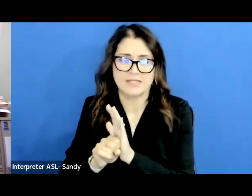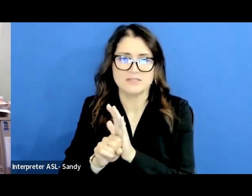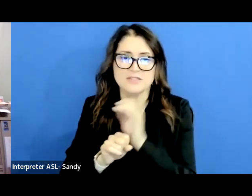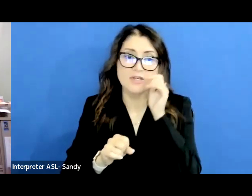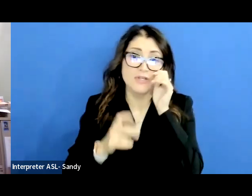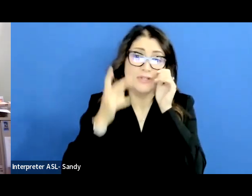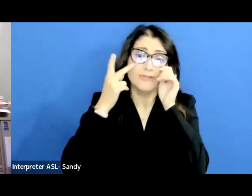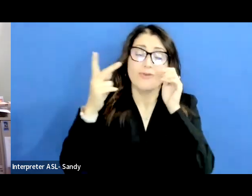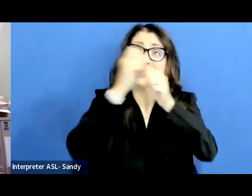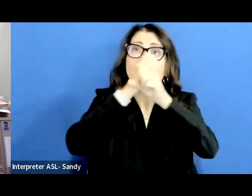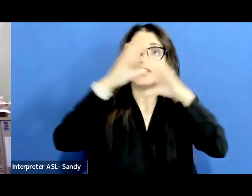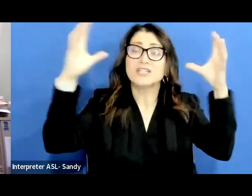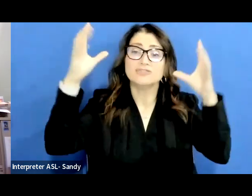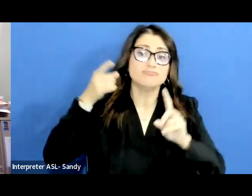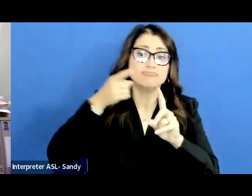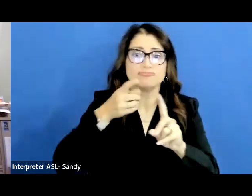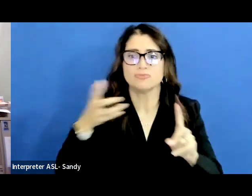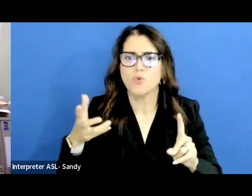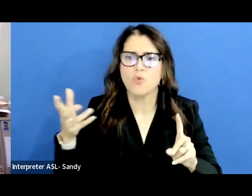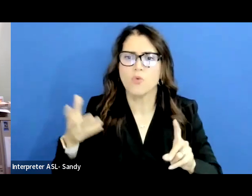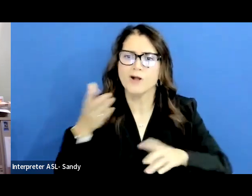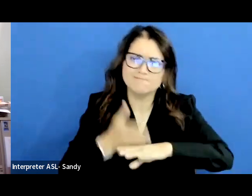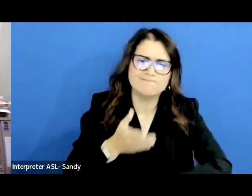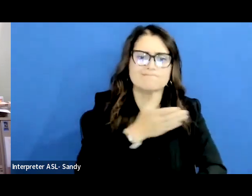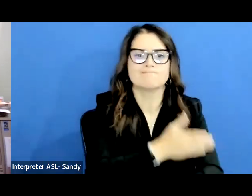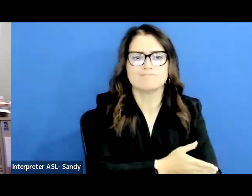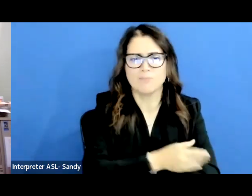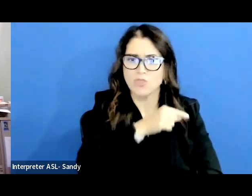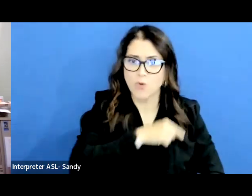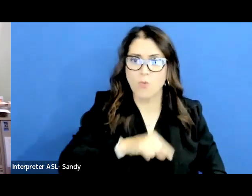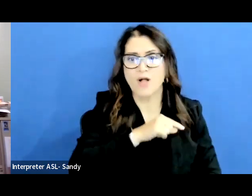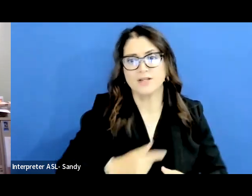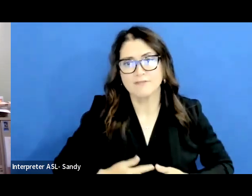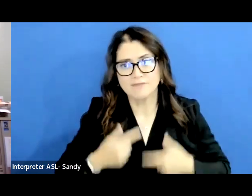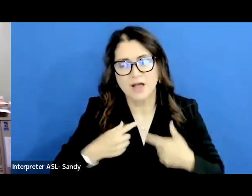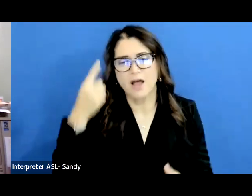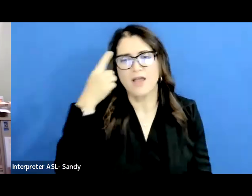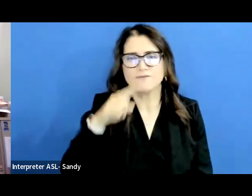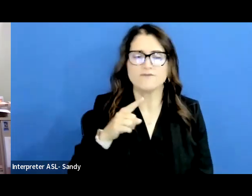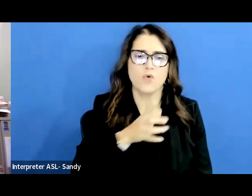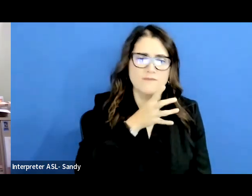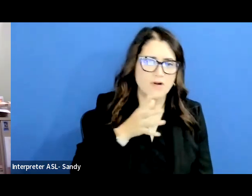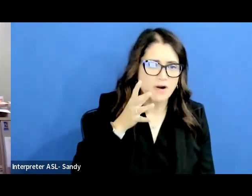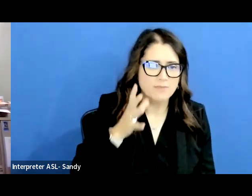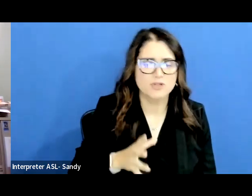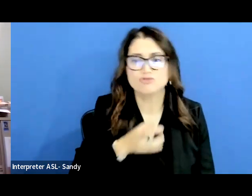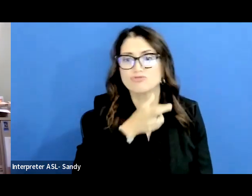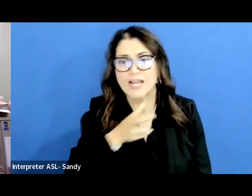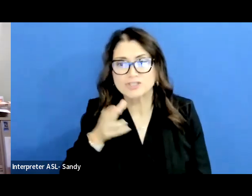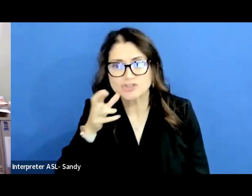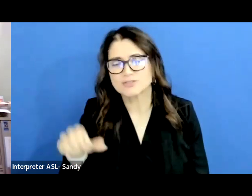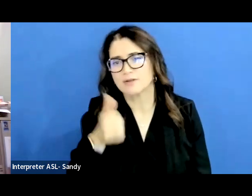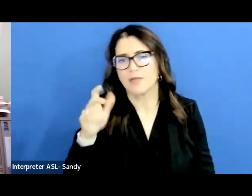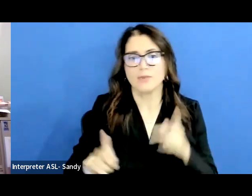enhance the quality of life for farmers, ranchers, and other agricultural workers with disabilities so that they and